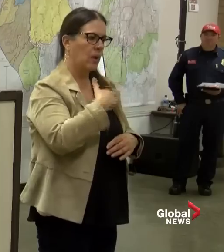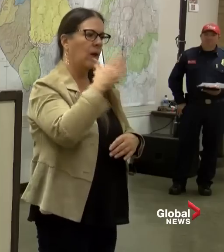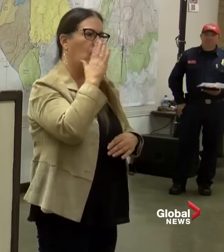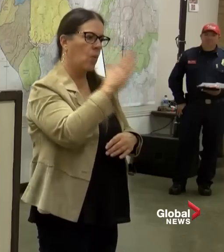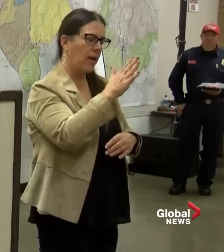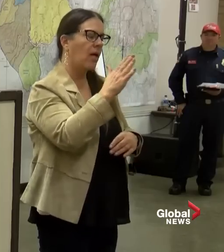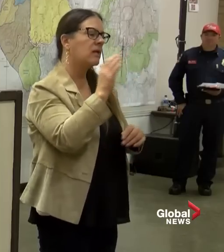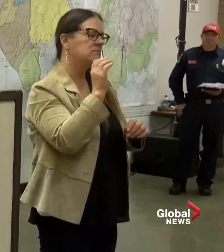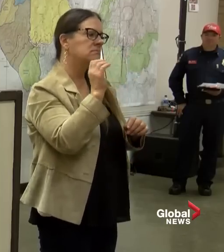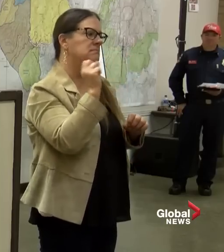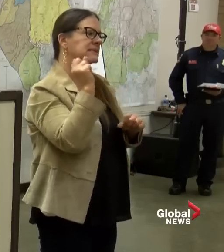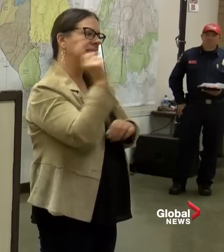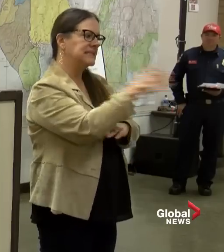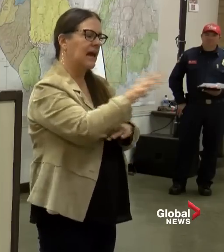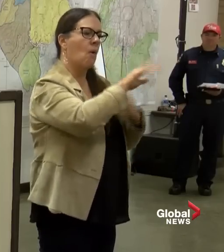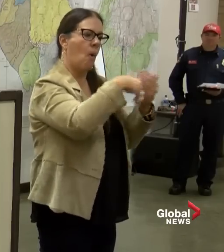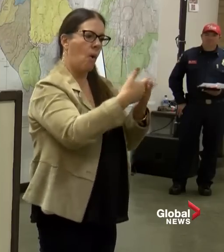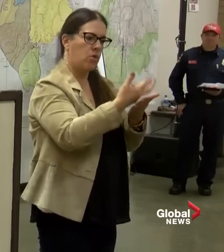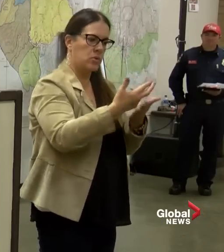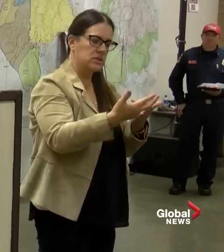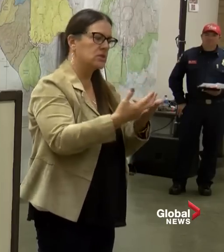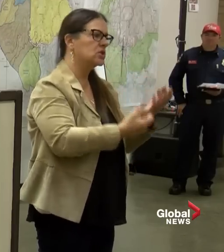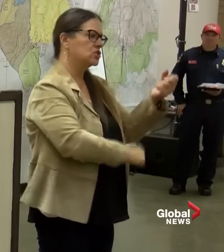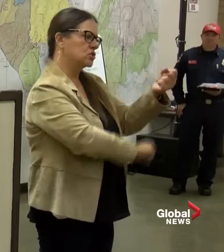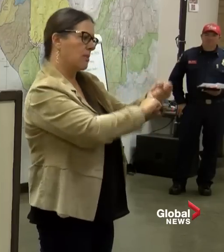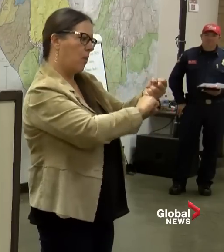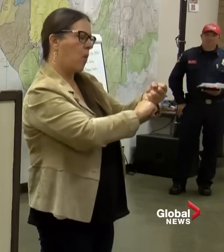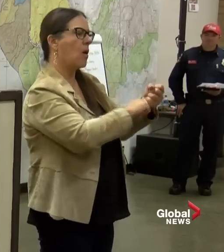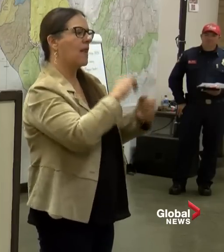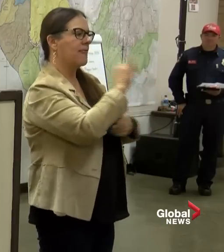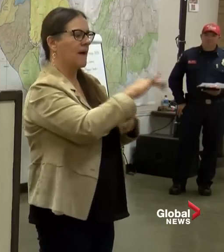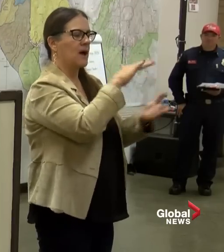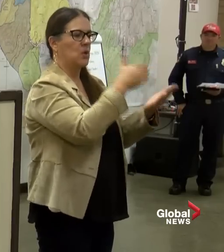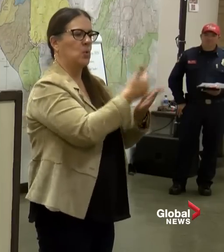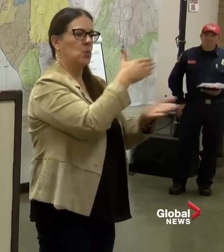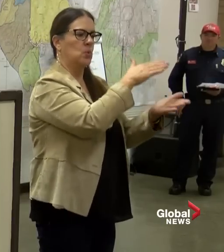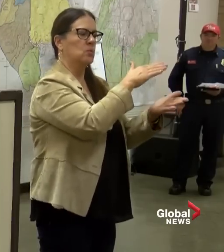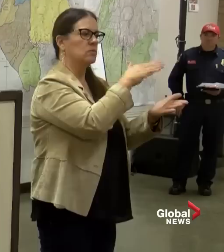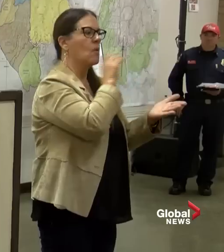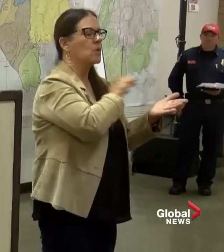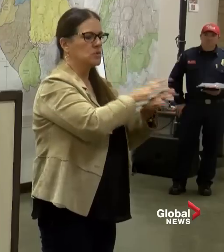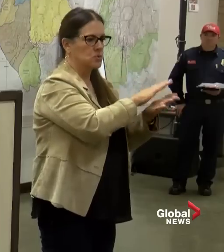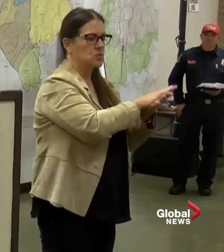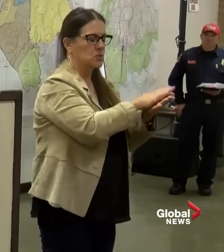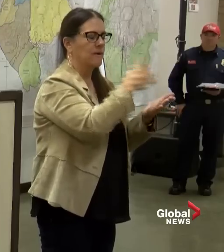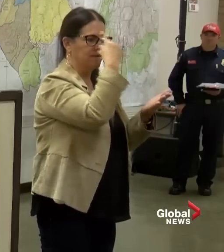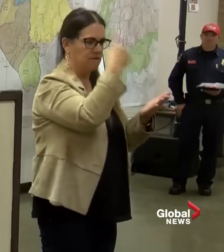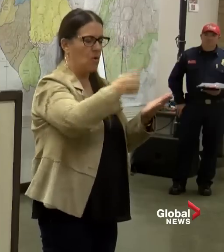necessary resources to support a successful reopening of schools for them.